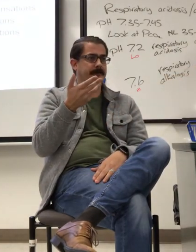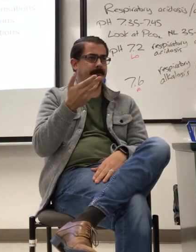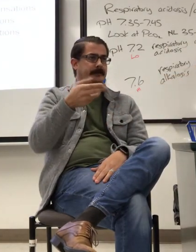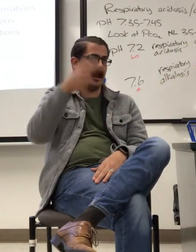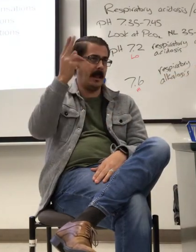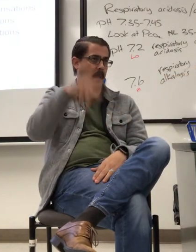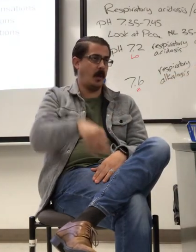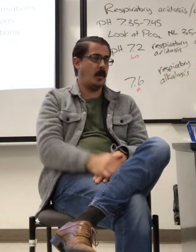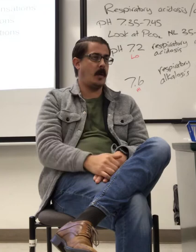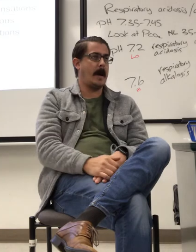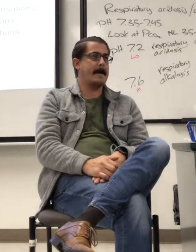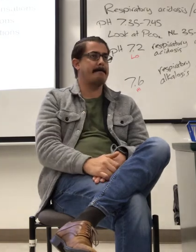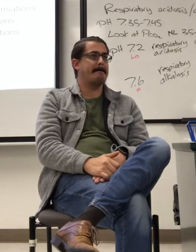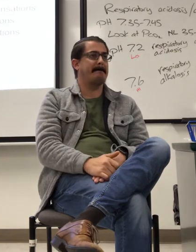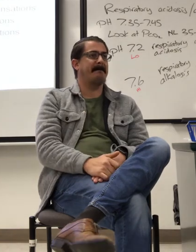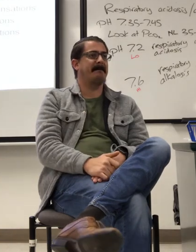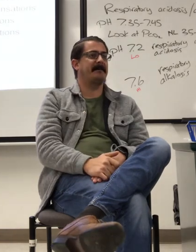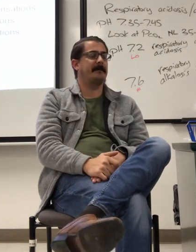high-low,